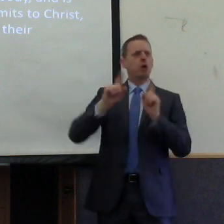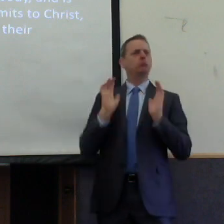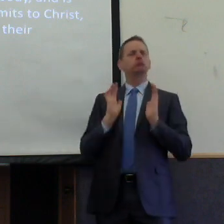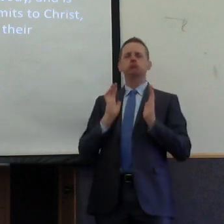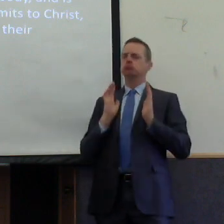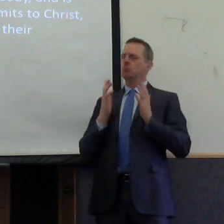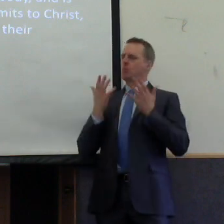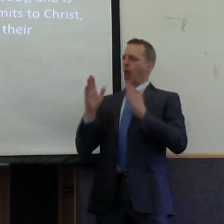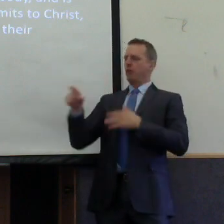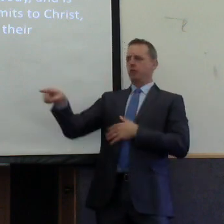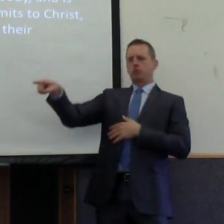have a window.